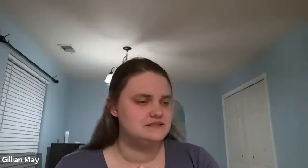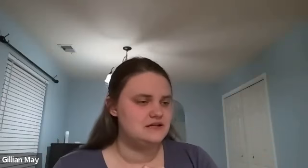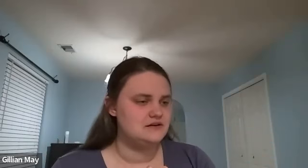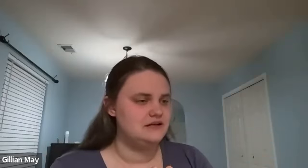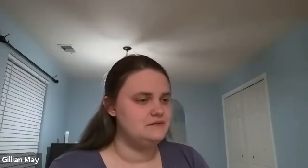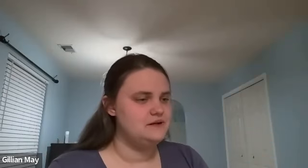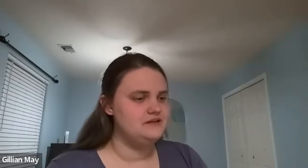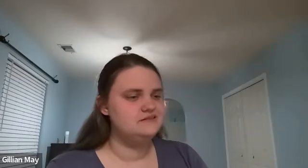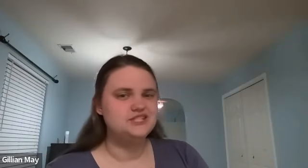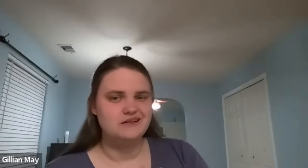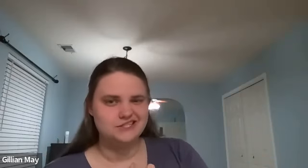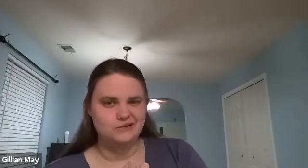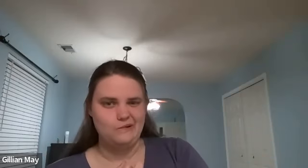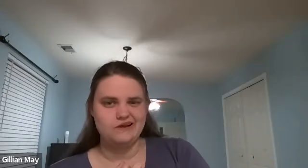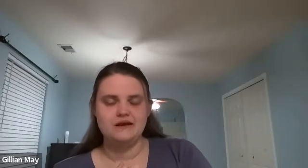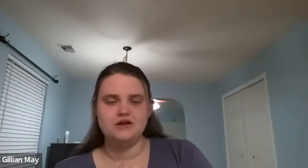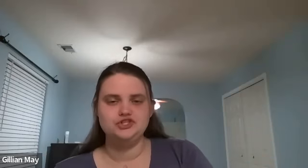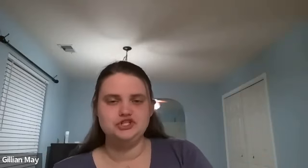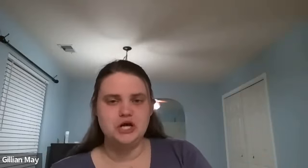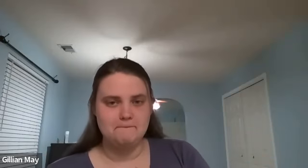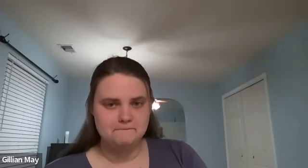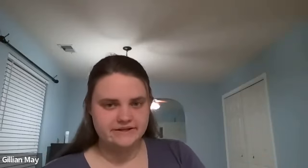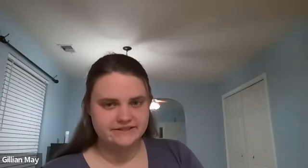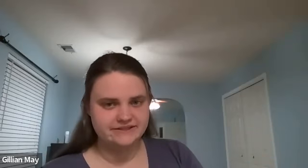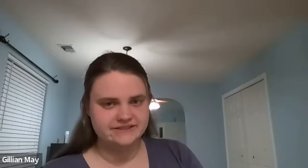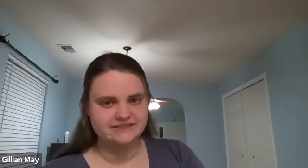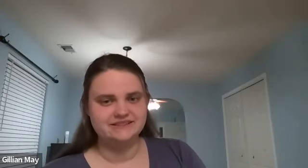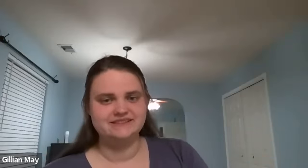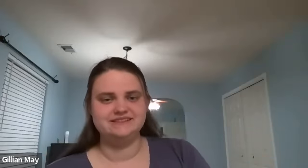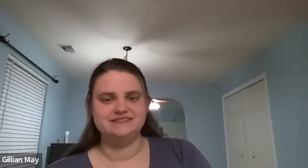All right, here might be a little challenging one. Jump.